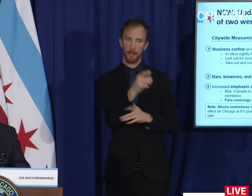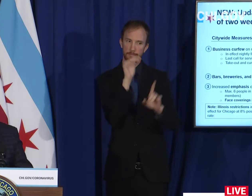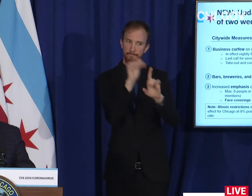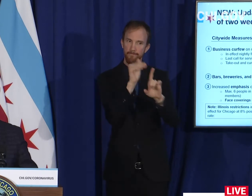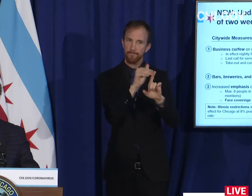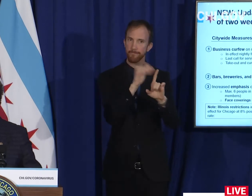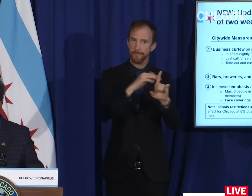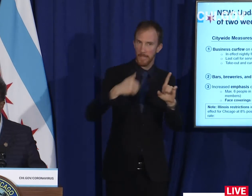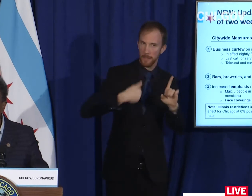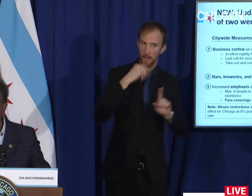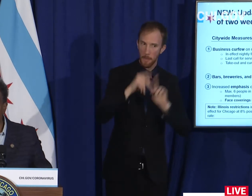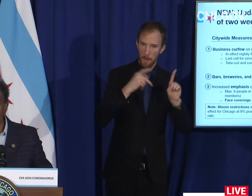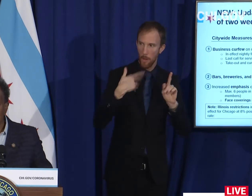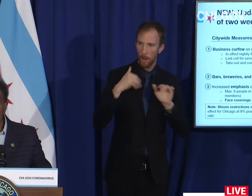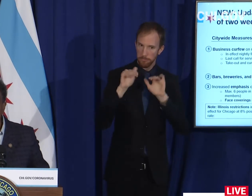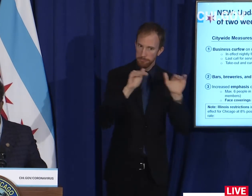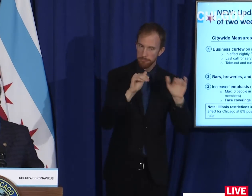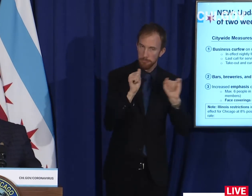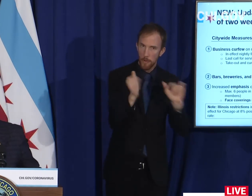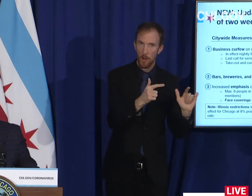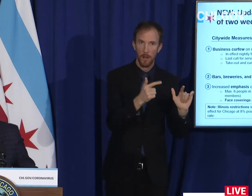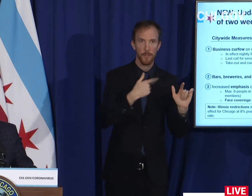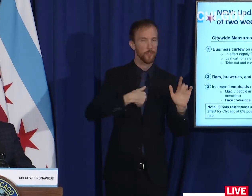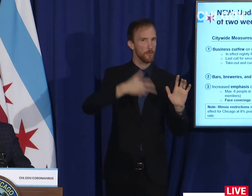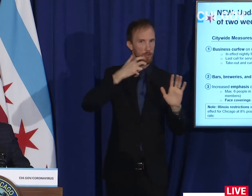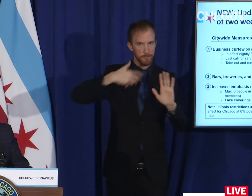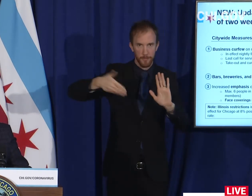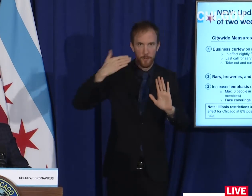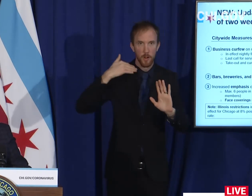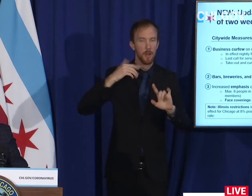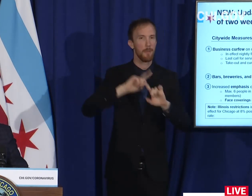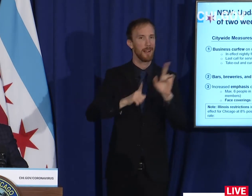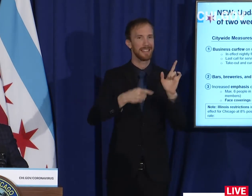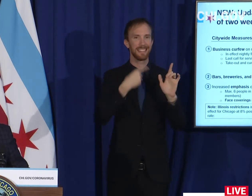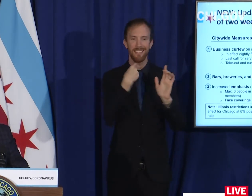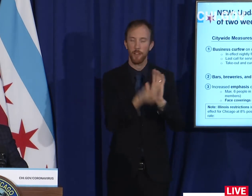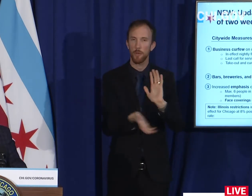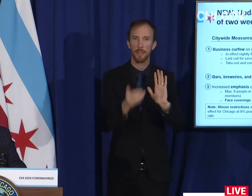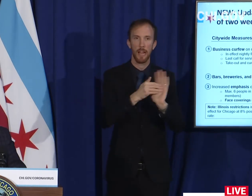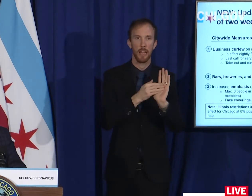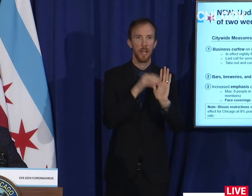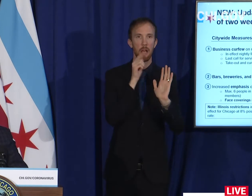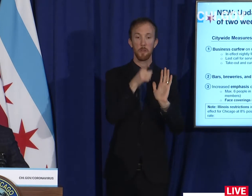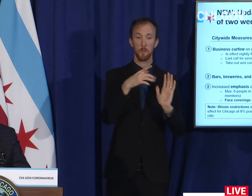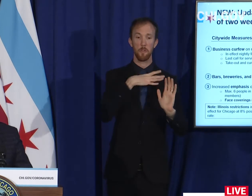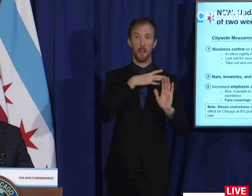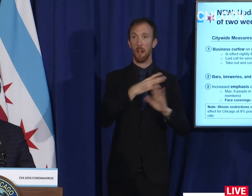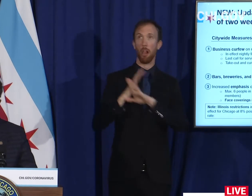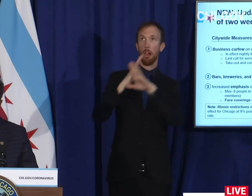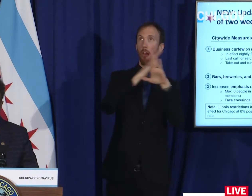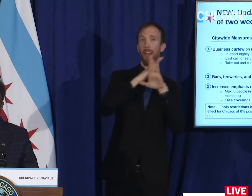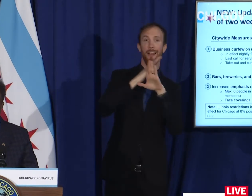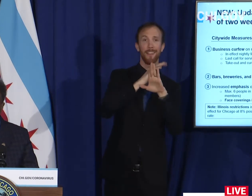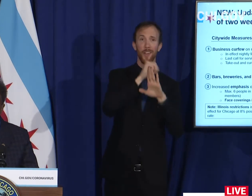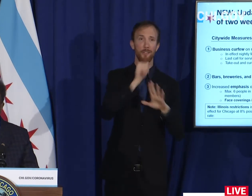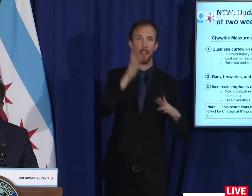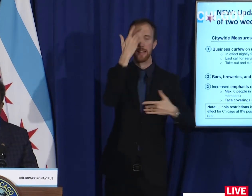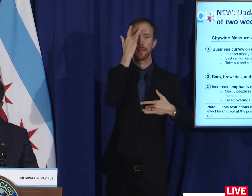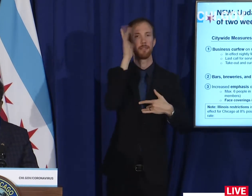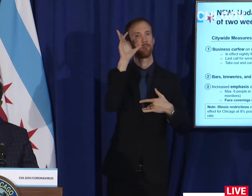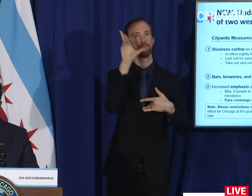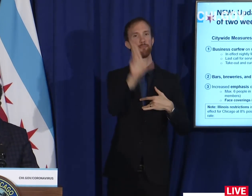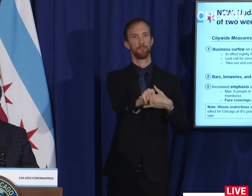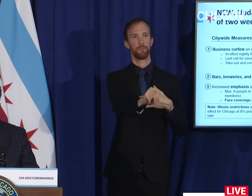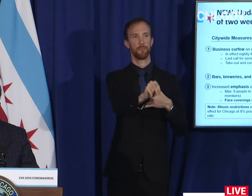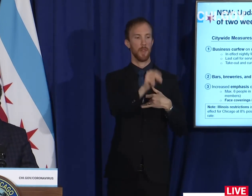heard me say it before, but I'm going to say it again. You are simply not immune from COVID-19. You